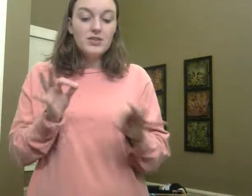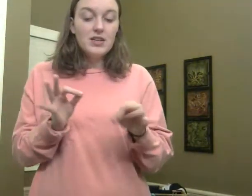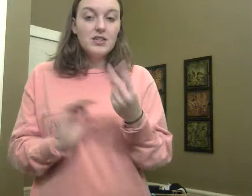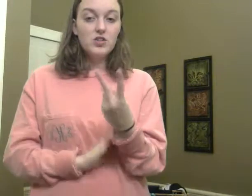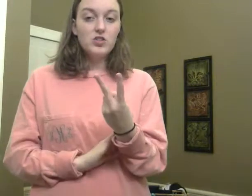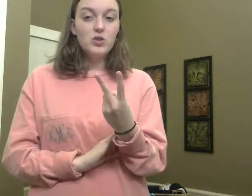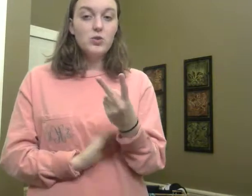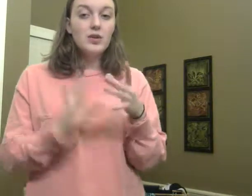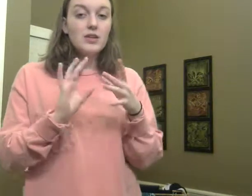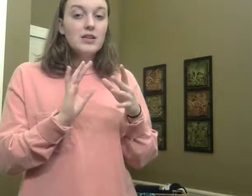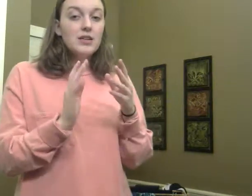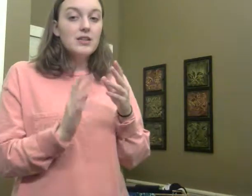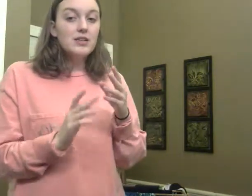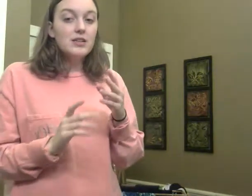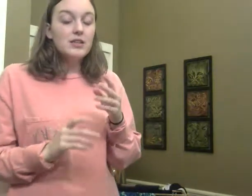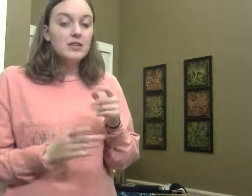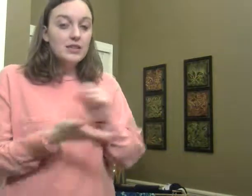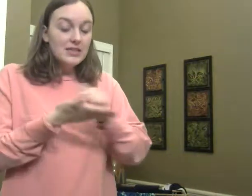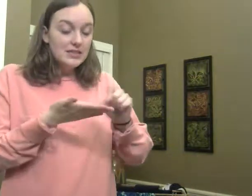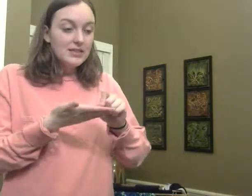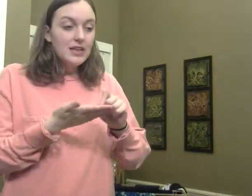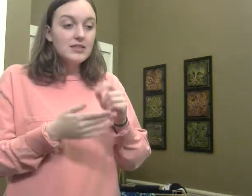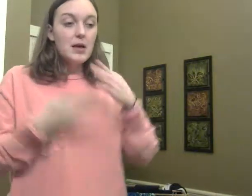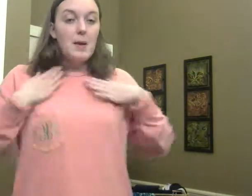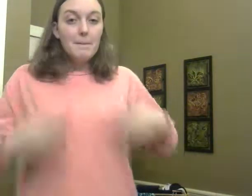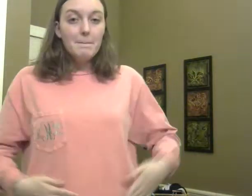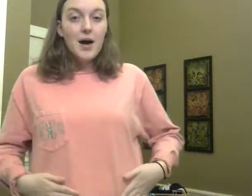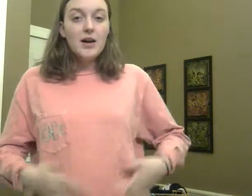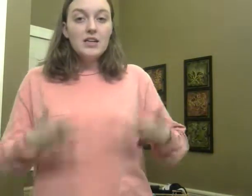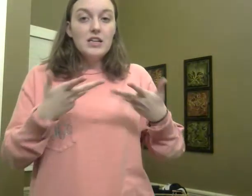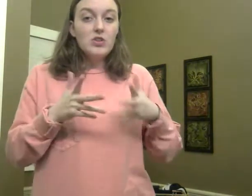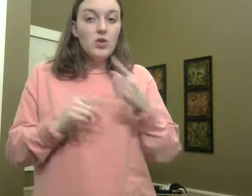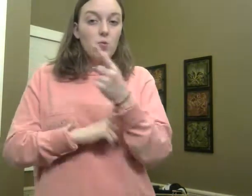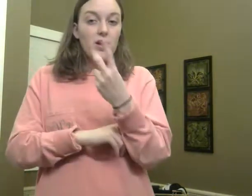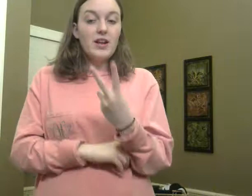its body is only 1/2 inch long. Ready?